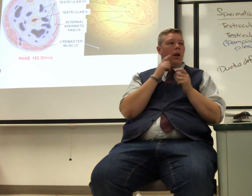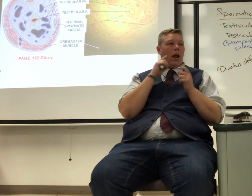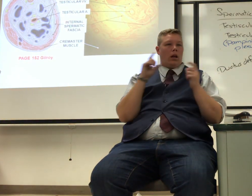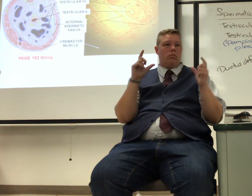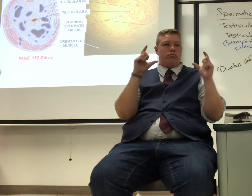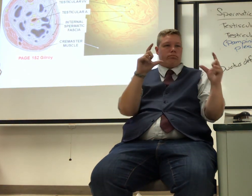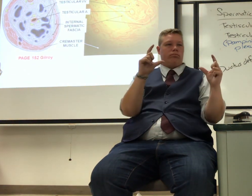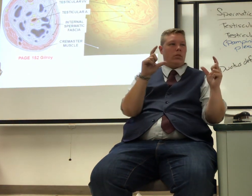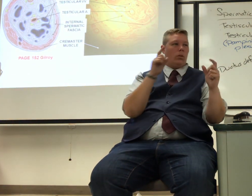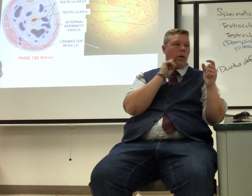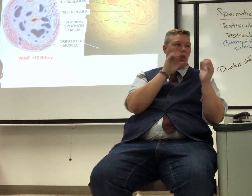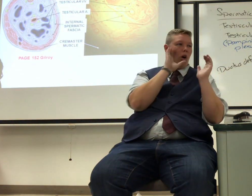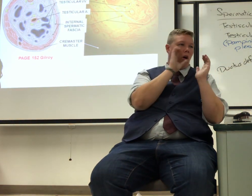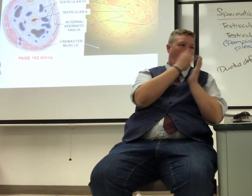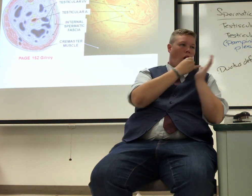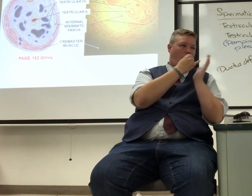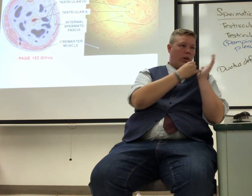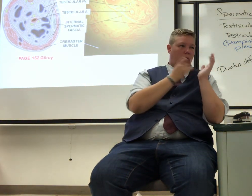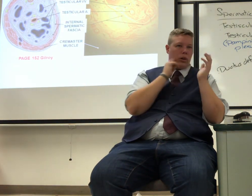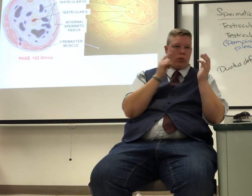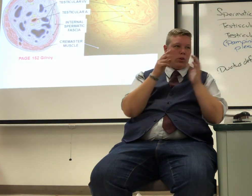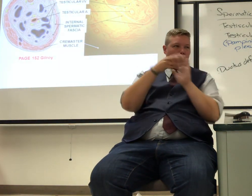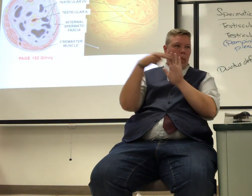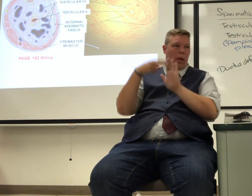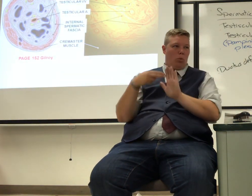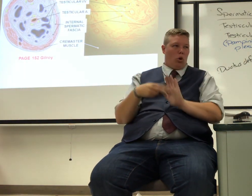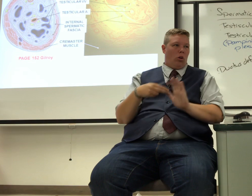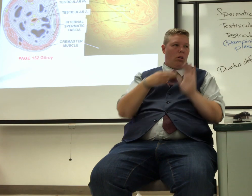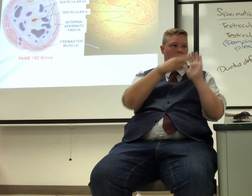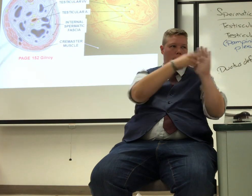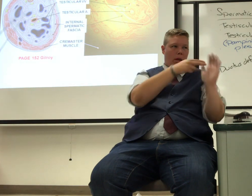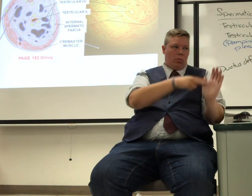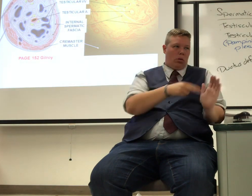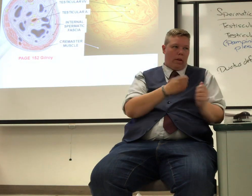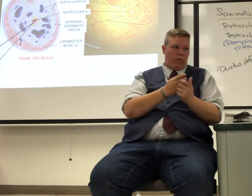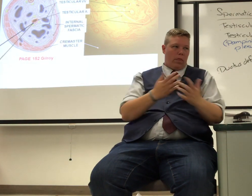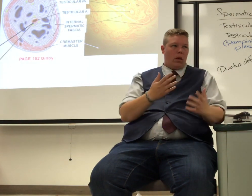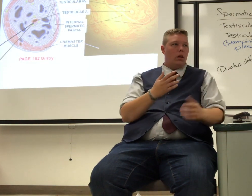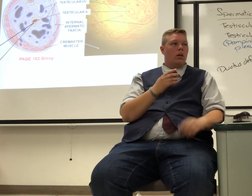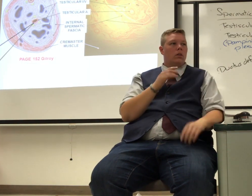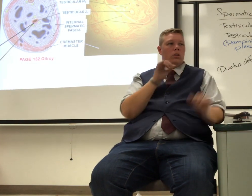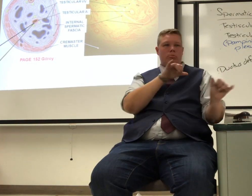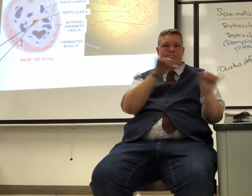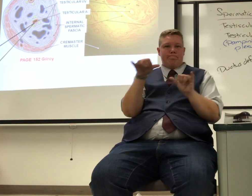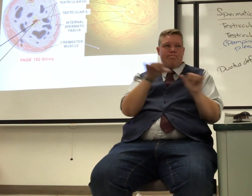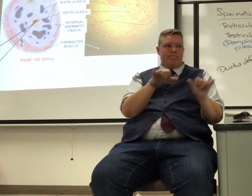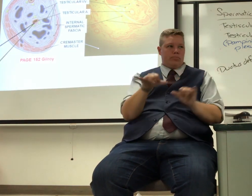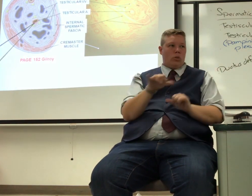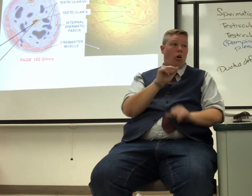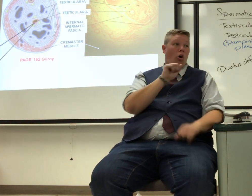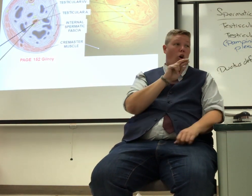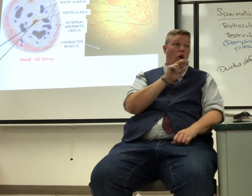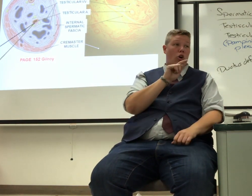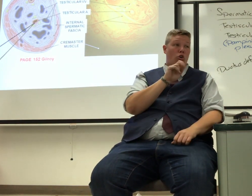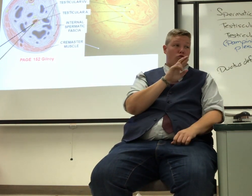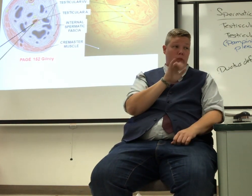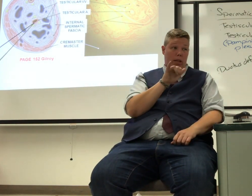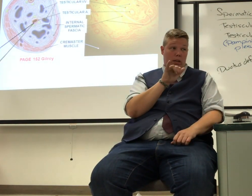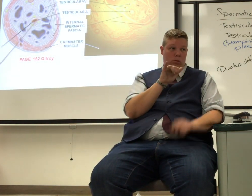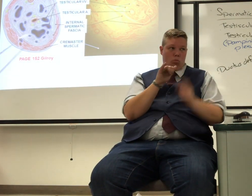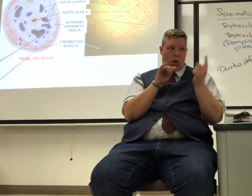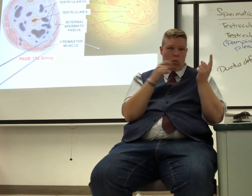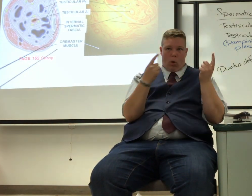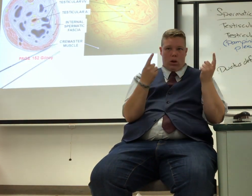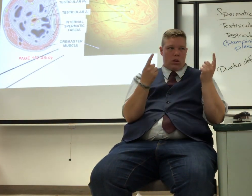just labeled it. Okay. I think you should be able to tell the artery. One artery, right? Just one. And